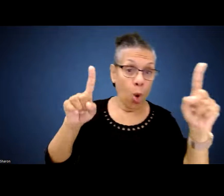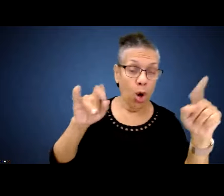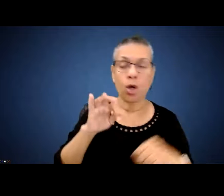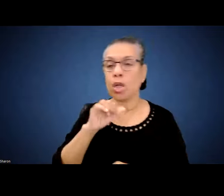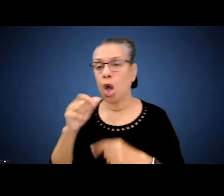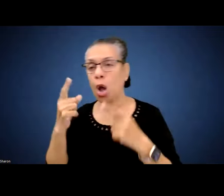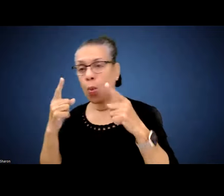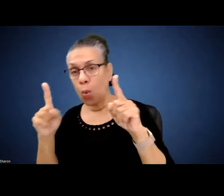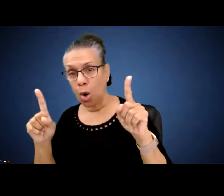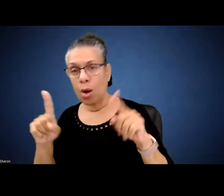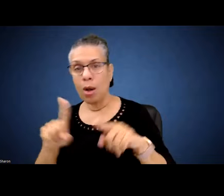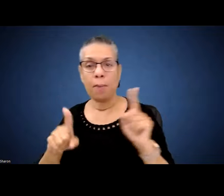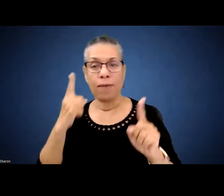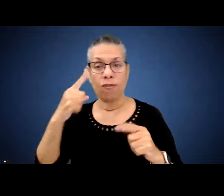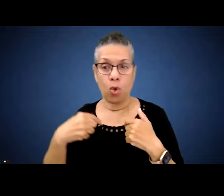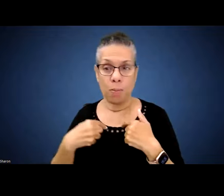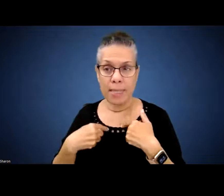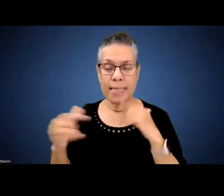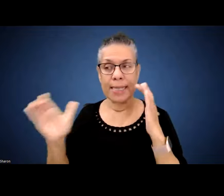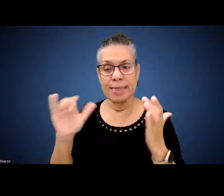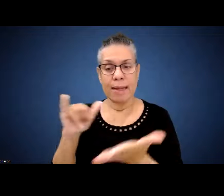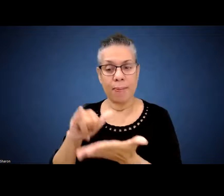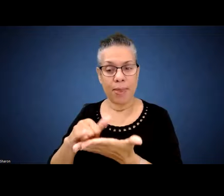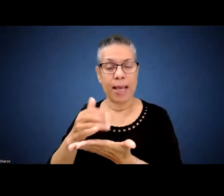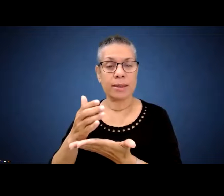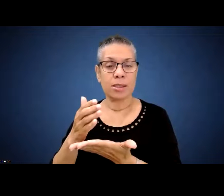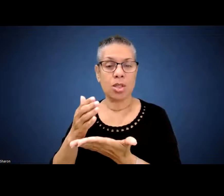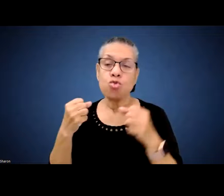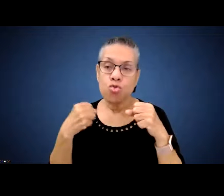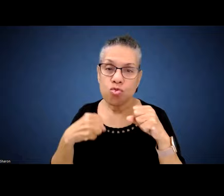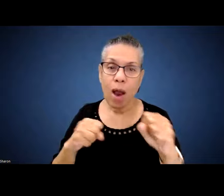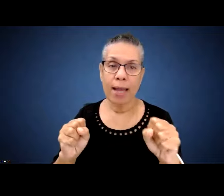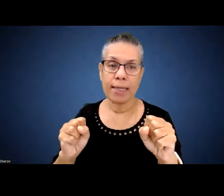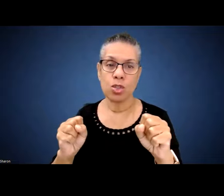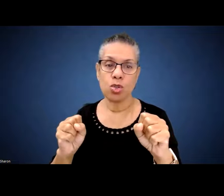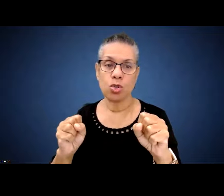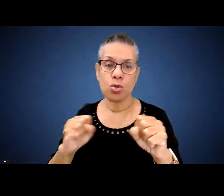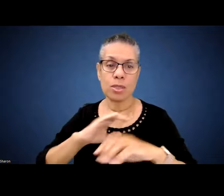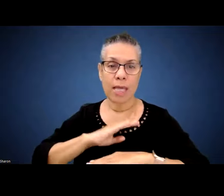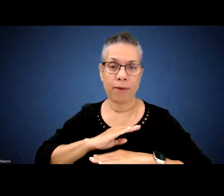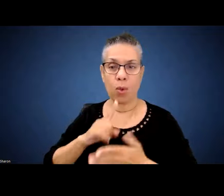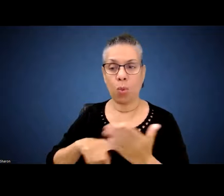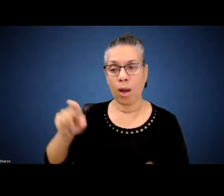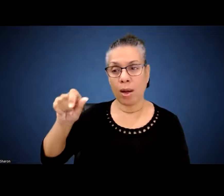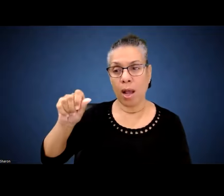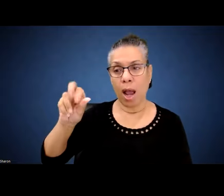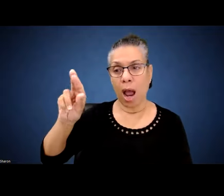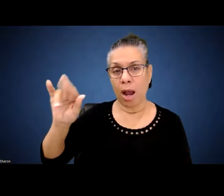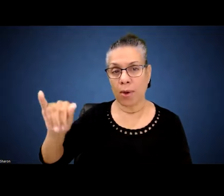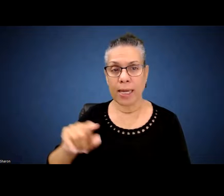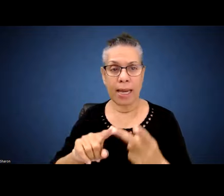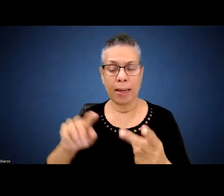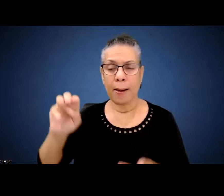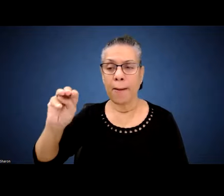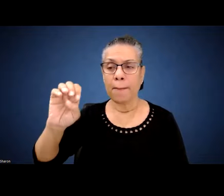but it seems to me that that is in part trying to address what Ari and Melissa, I think, and